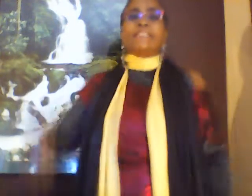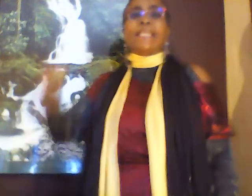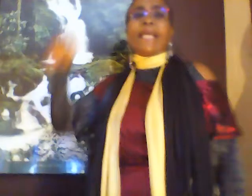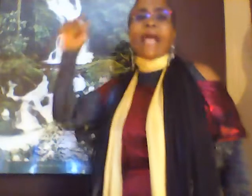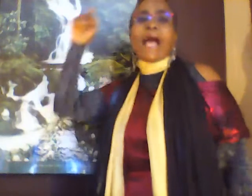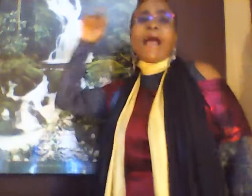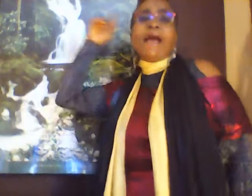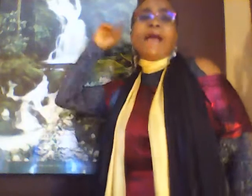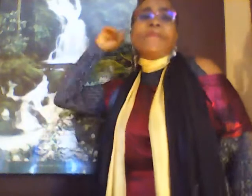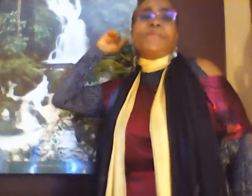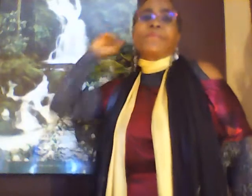diseca